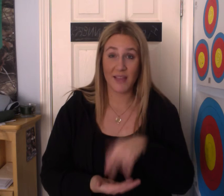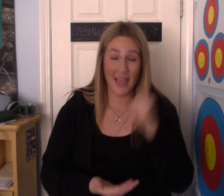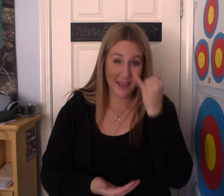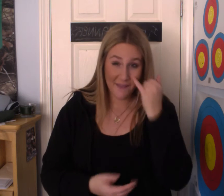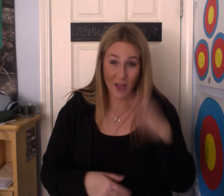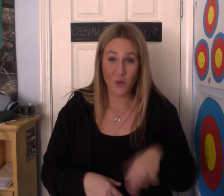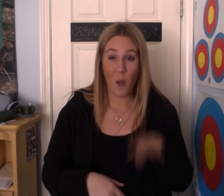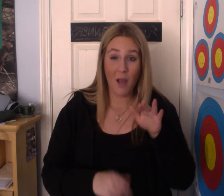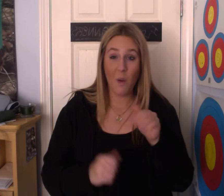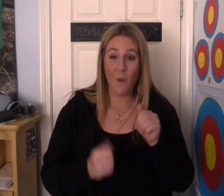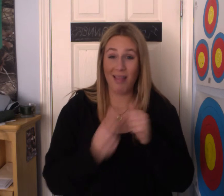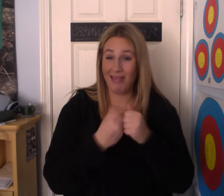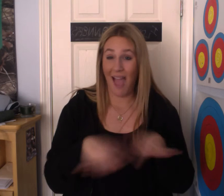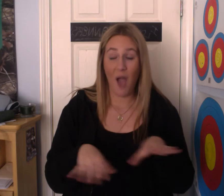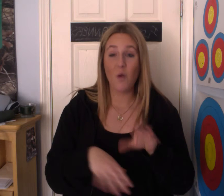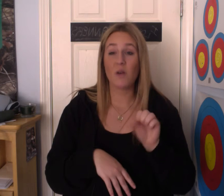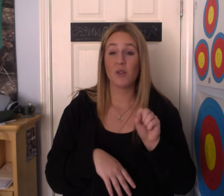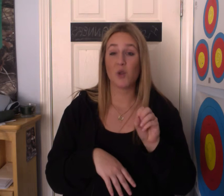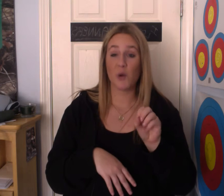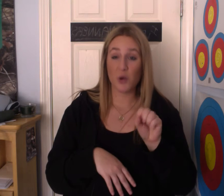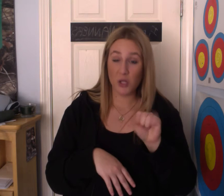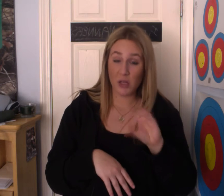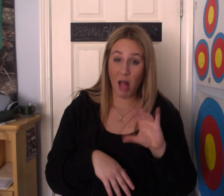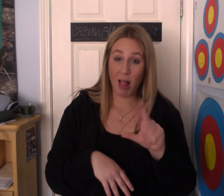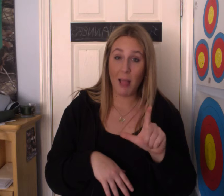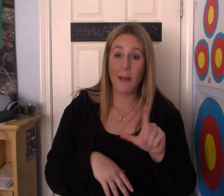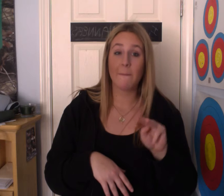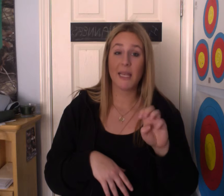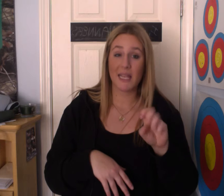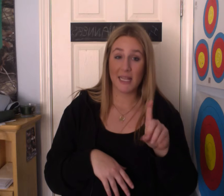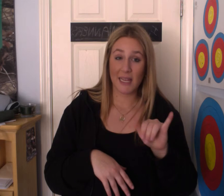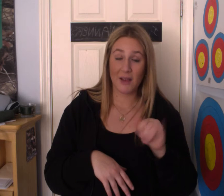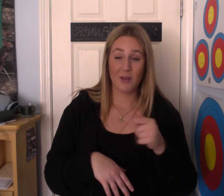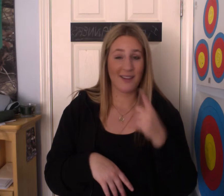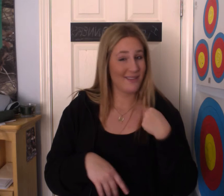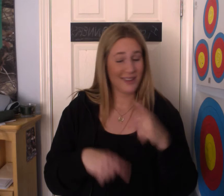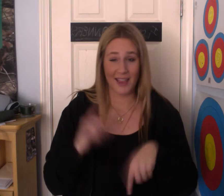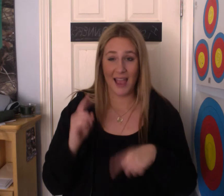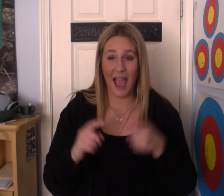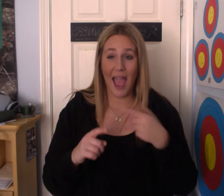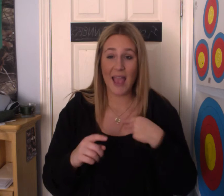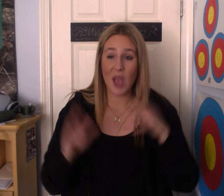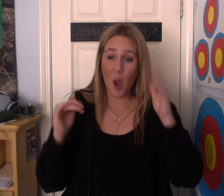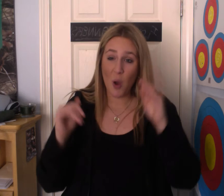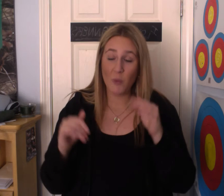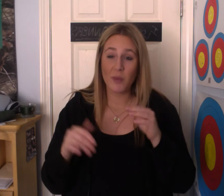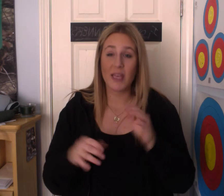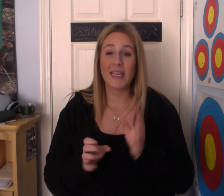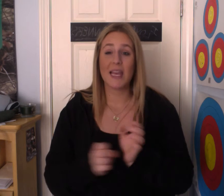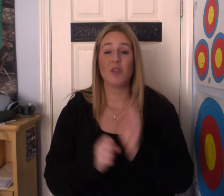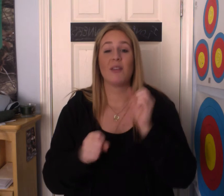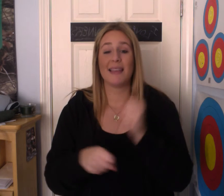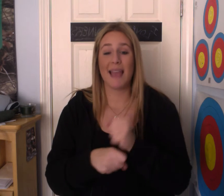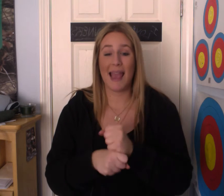be. I hope that together we can create more positive images of disability in the media and in everyday